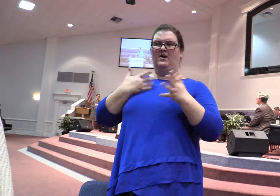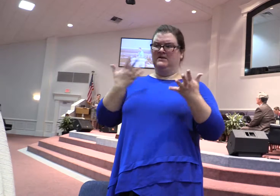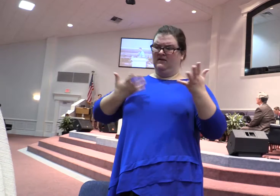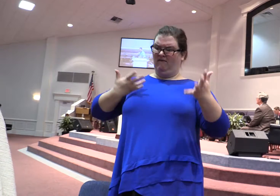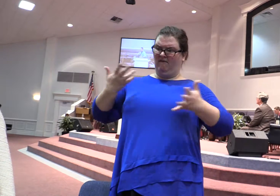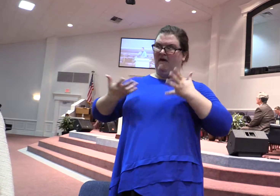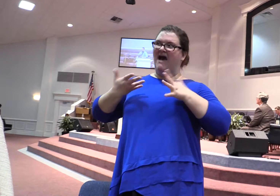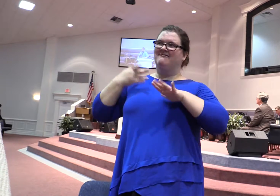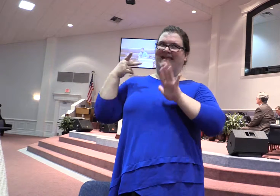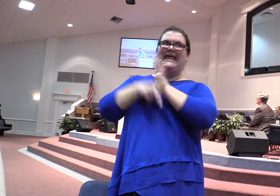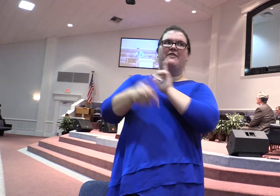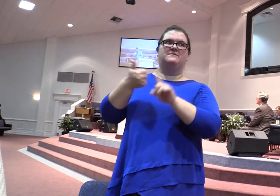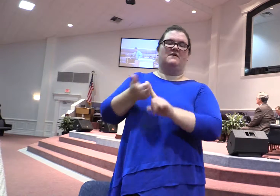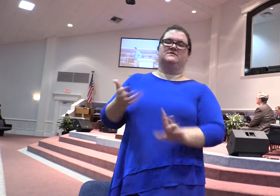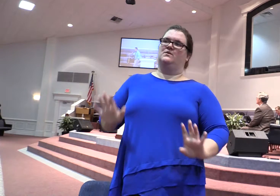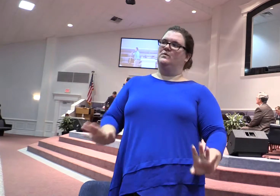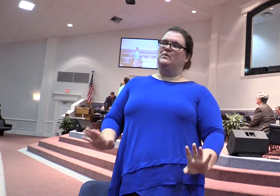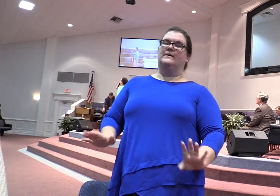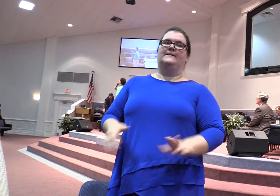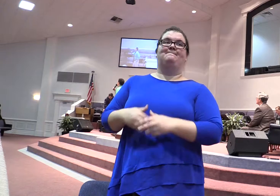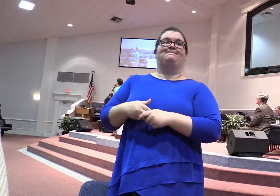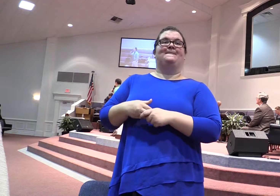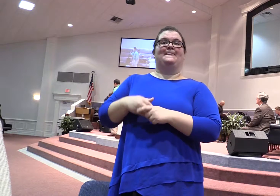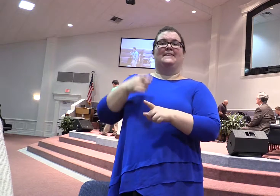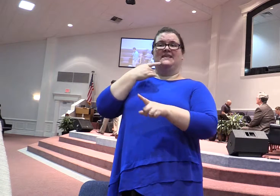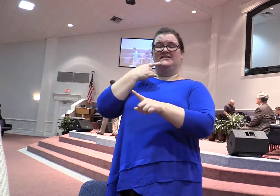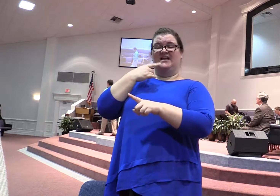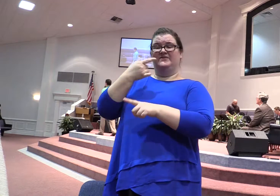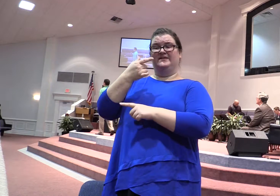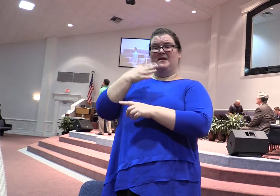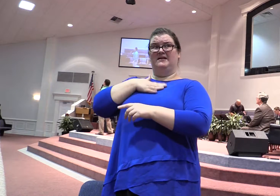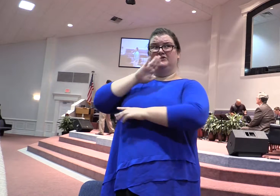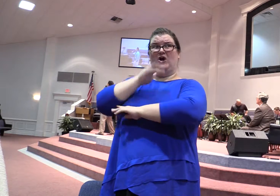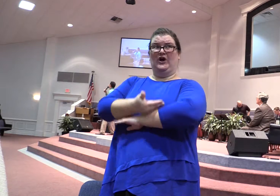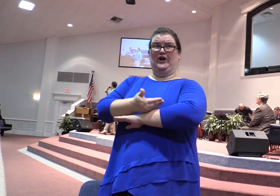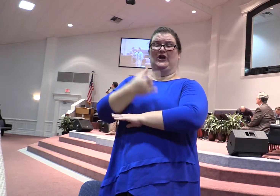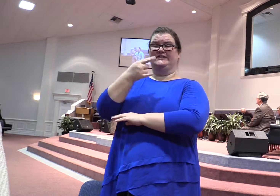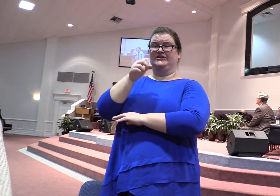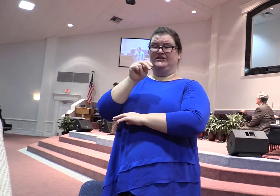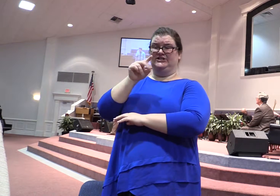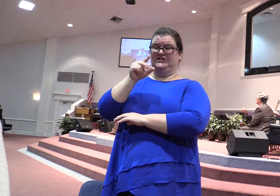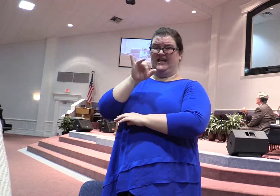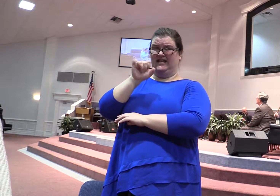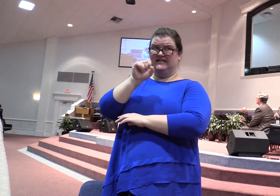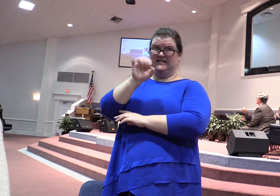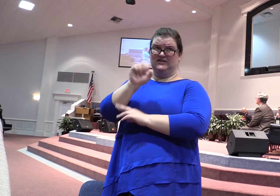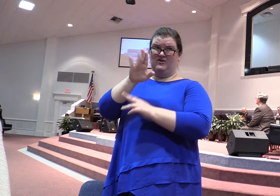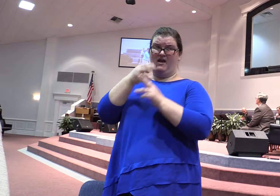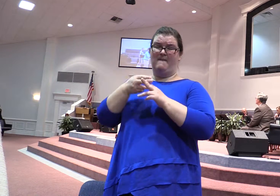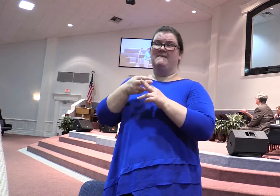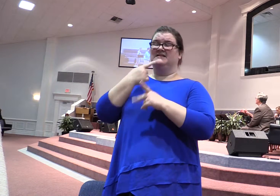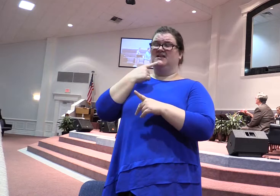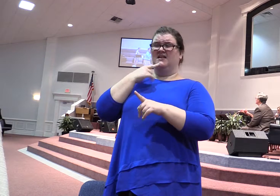And so she shared with my wife, and my wife, well, what do you think, Genesis? What do you have to say about that? And you know what she said? She